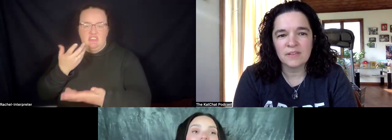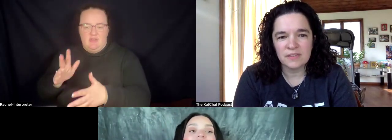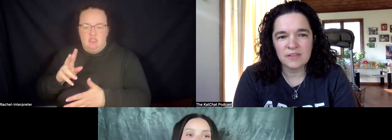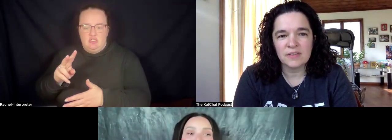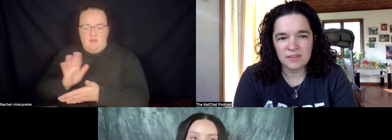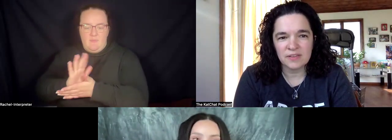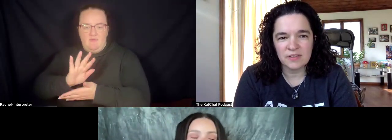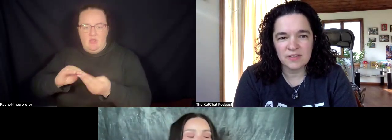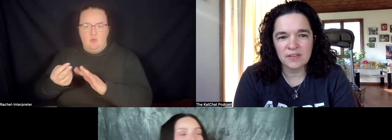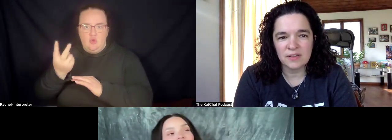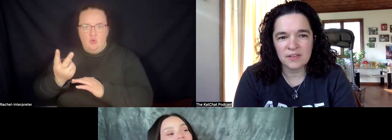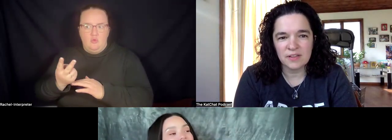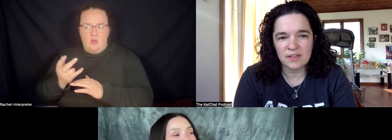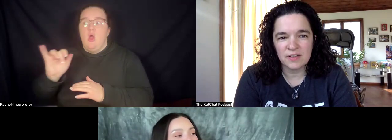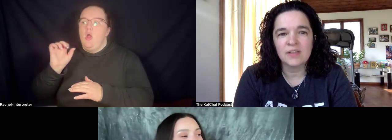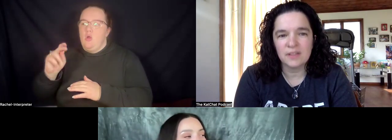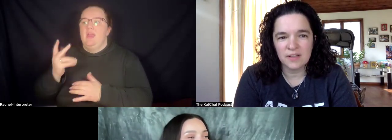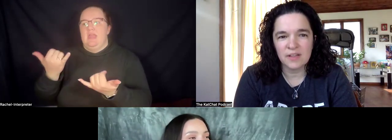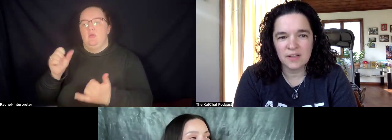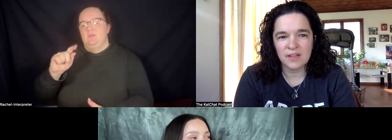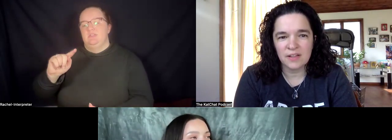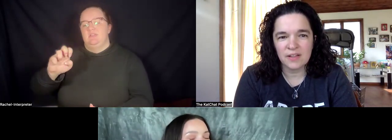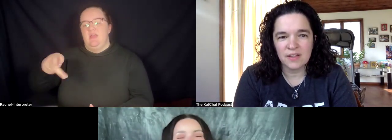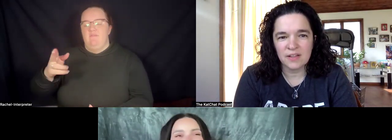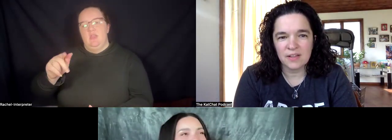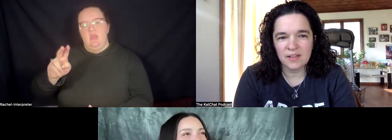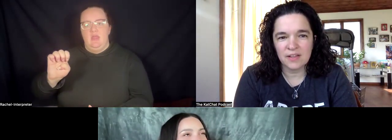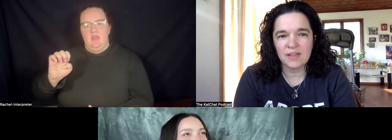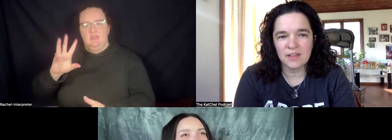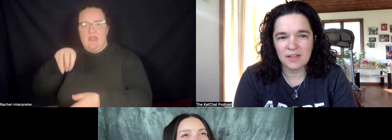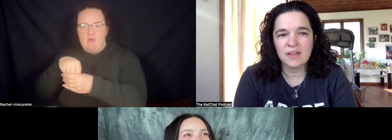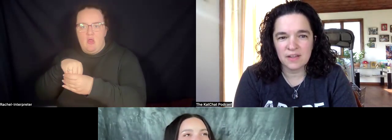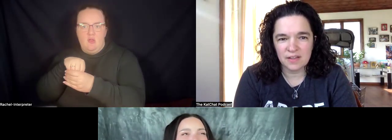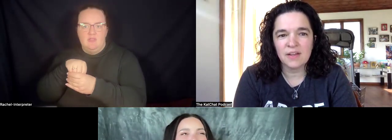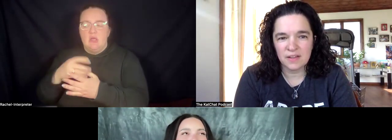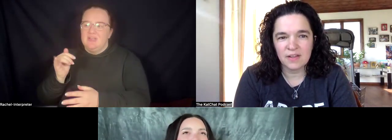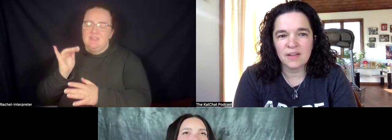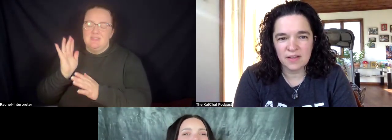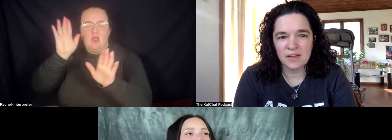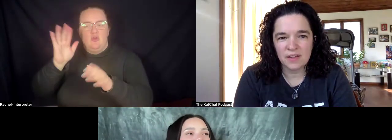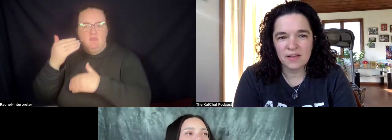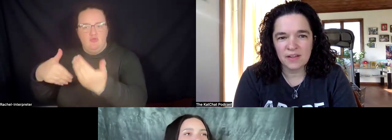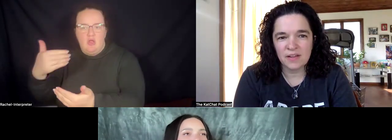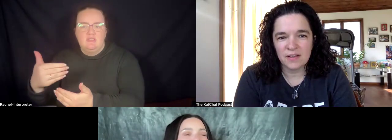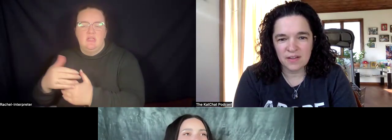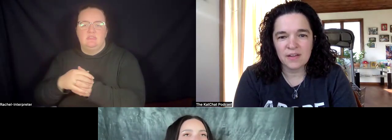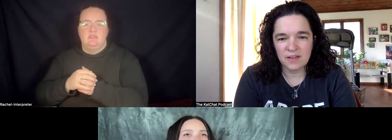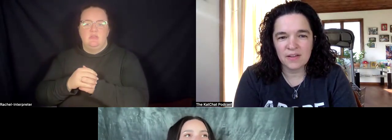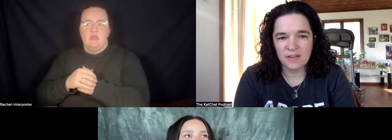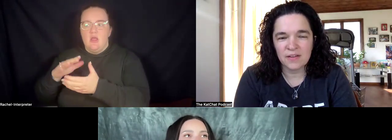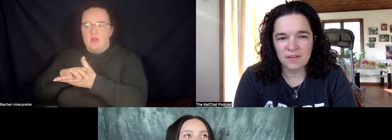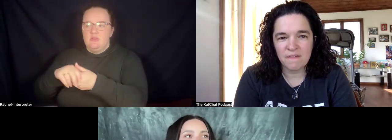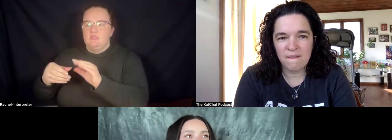okay, Stephanie's involved. So, yeah, it was just a great process. The story, I think, the storyline